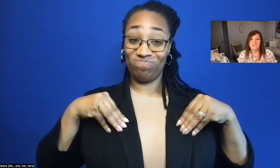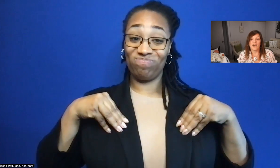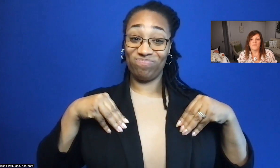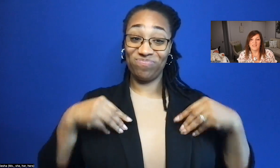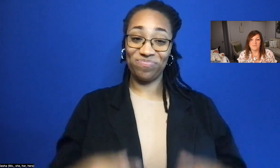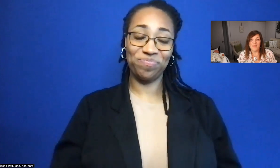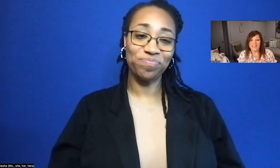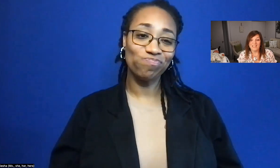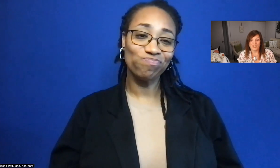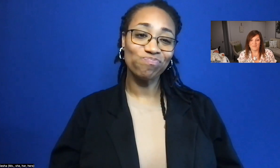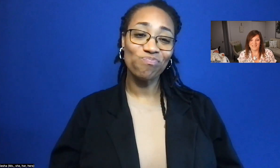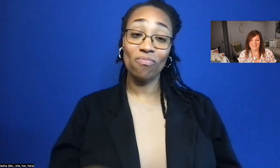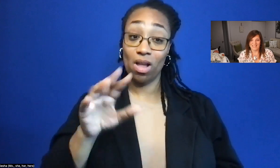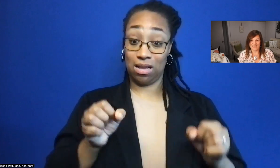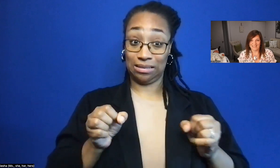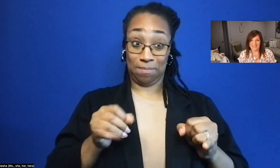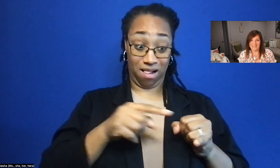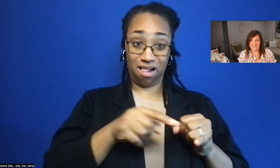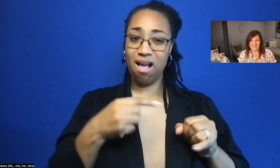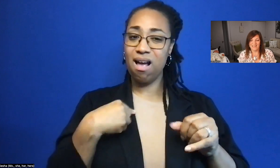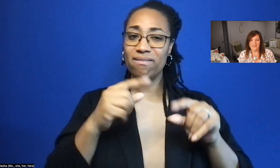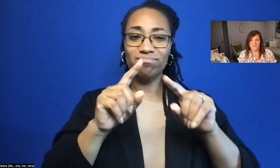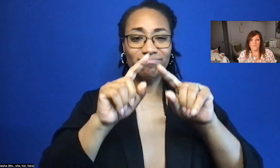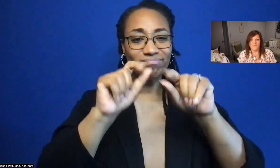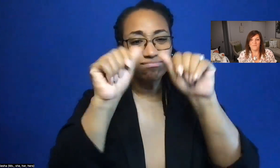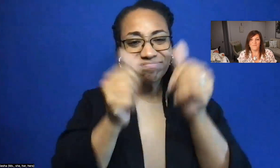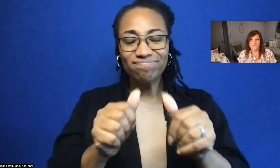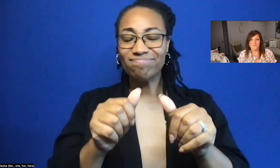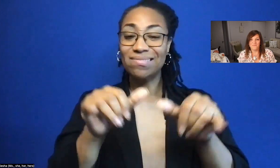Nipples come in many shapes and sizes.